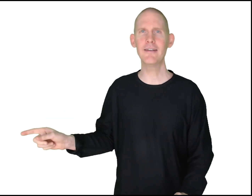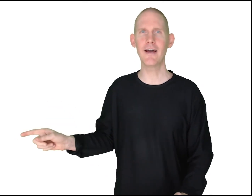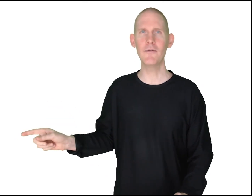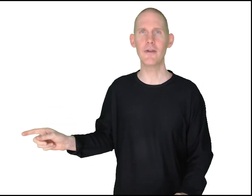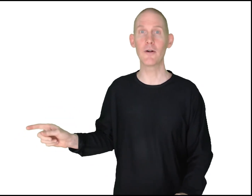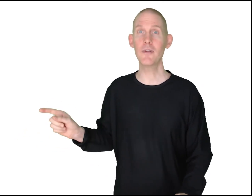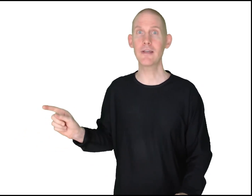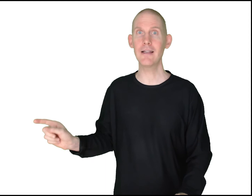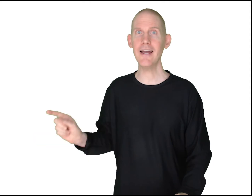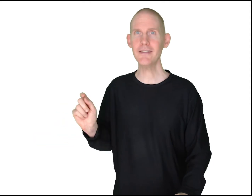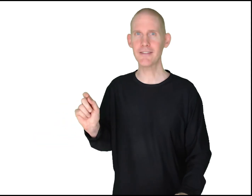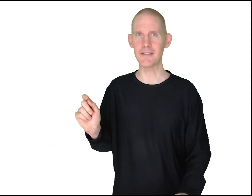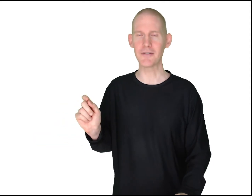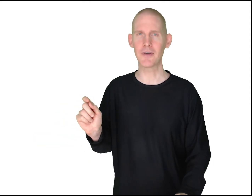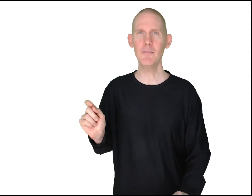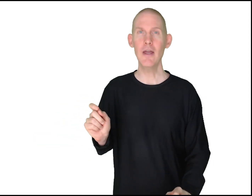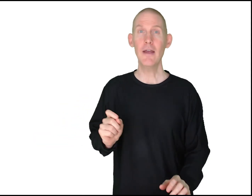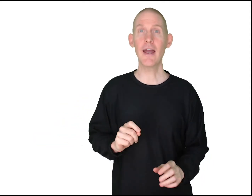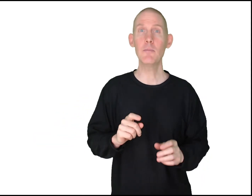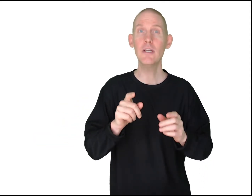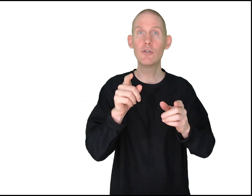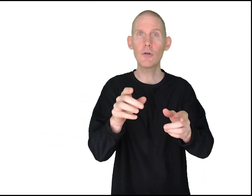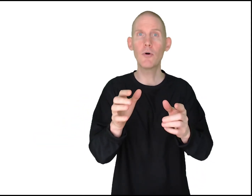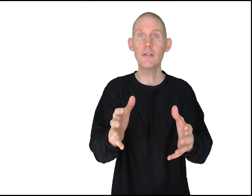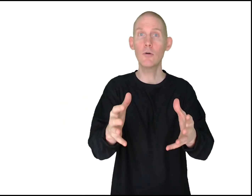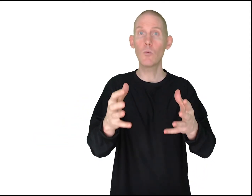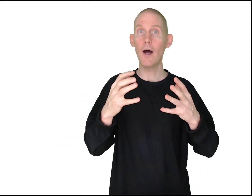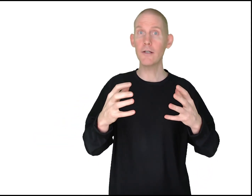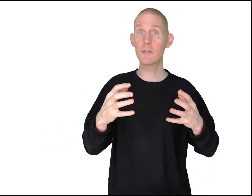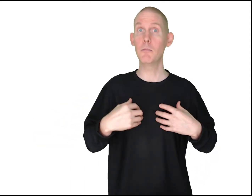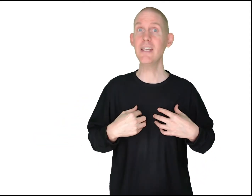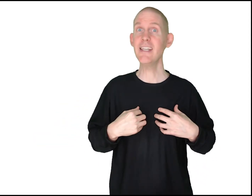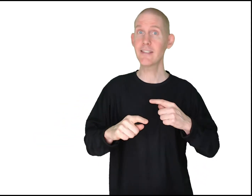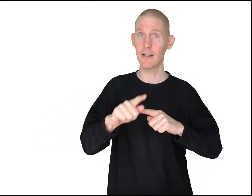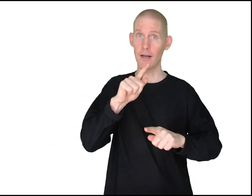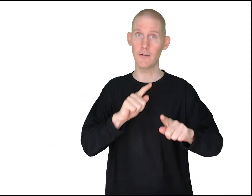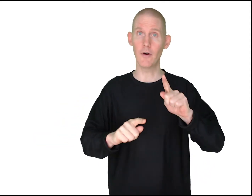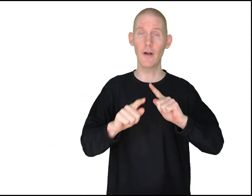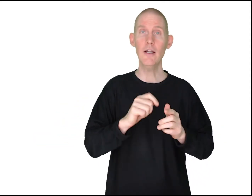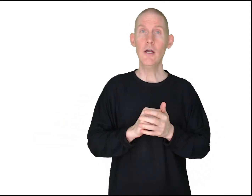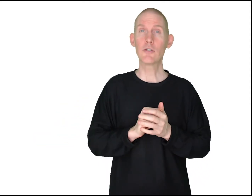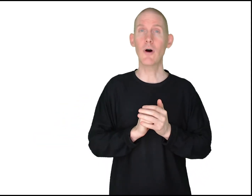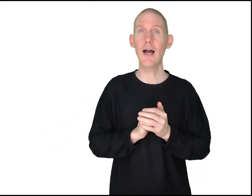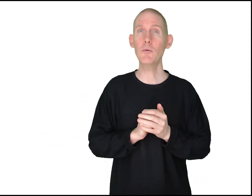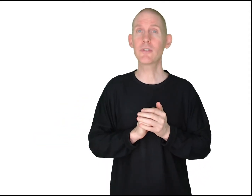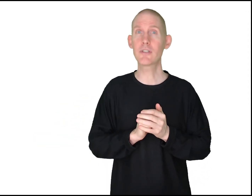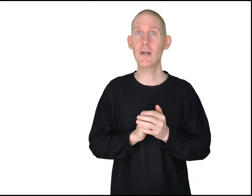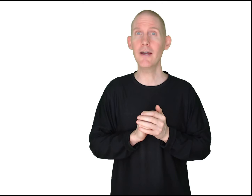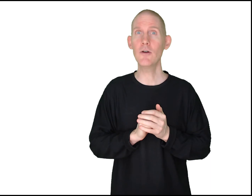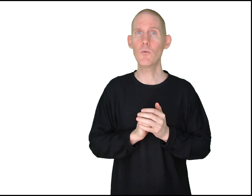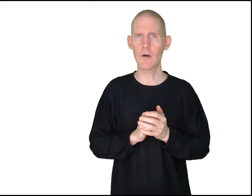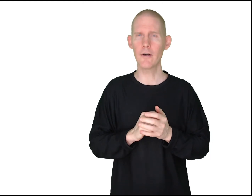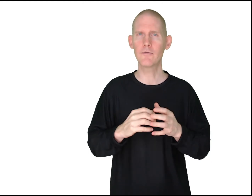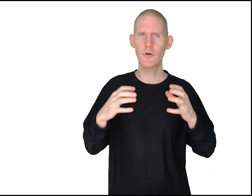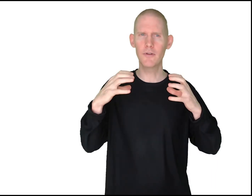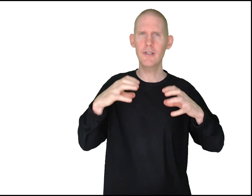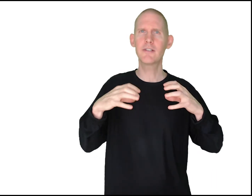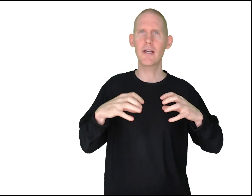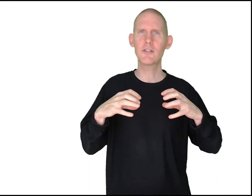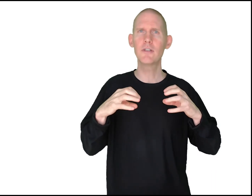down there with glasses, okay? That means you're going to watch me sign, all right? So I will sign a word. So in this section, this